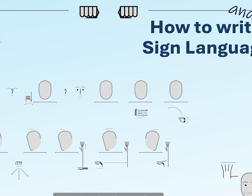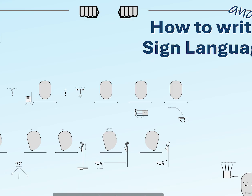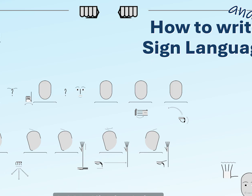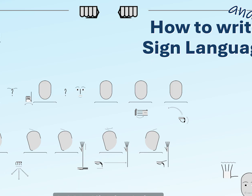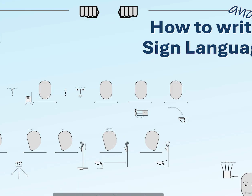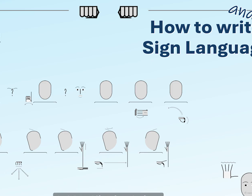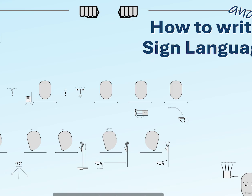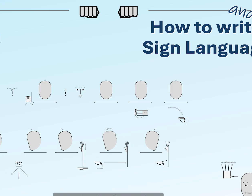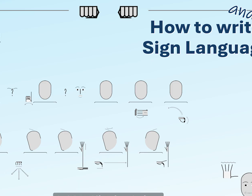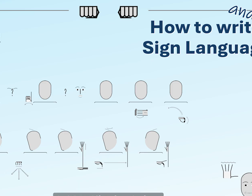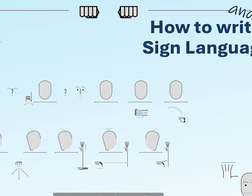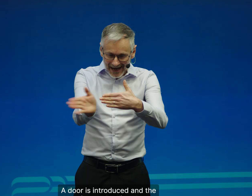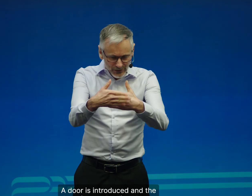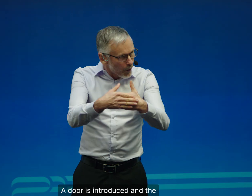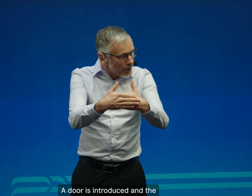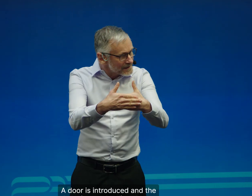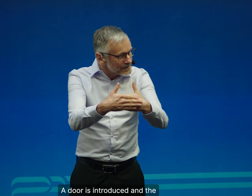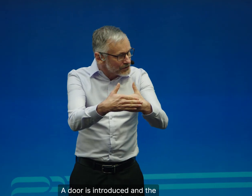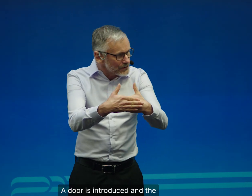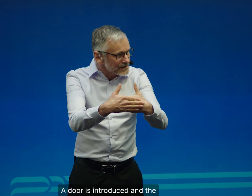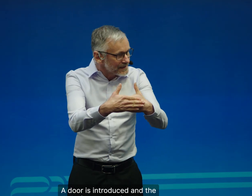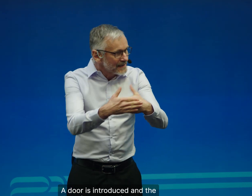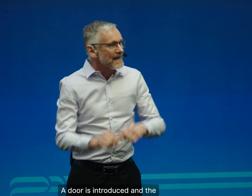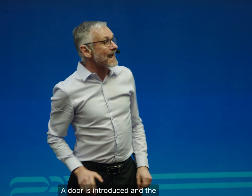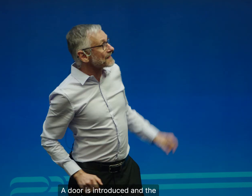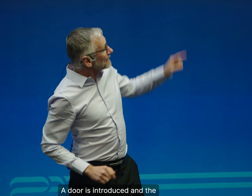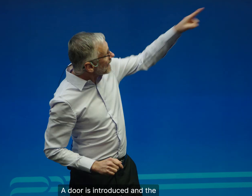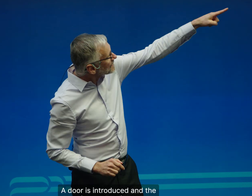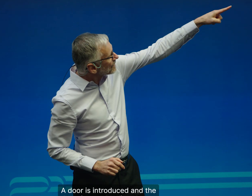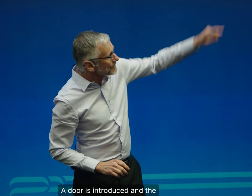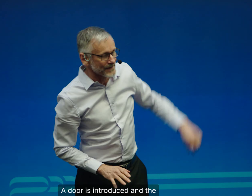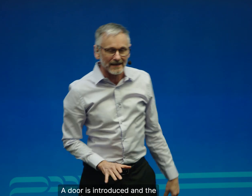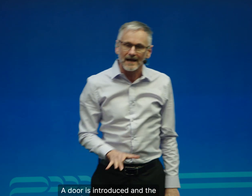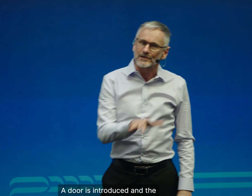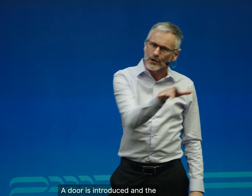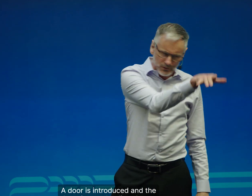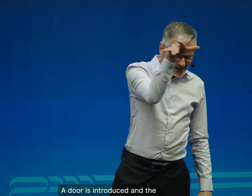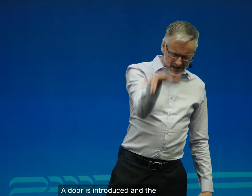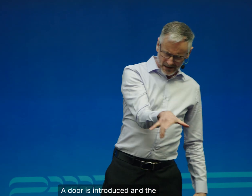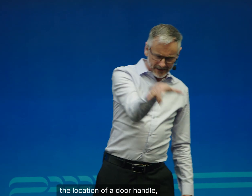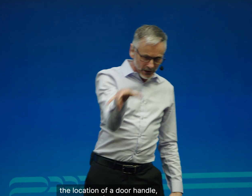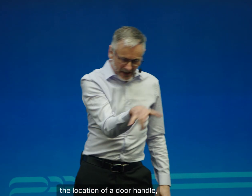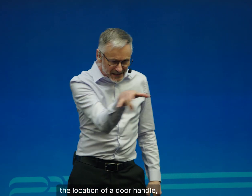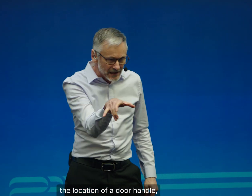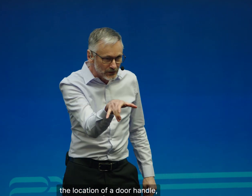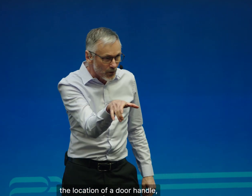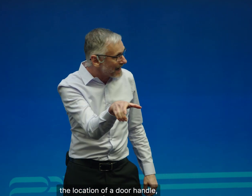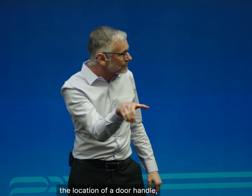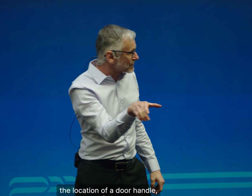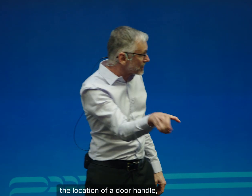shift to face the front. A door is introduced, and the last sign on that line shows the location of a door handle, the shape